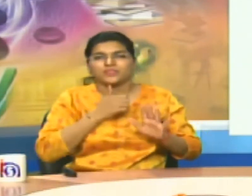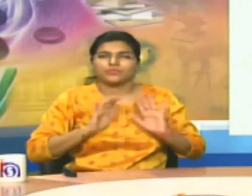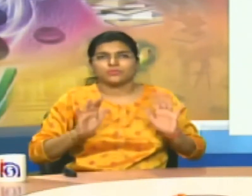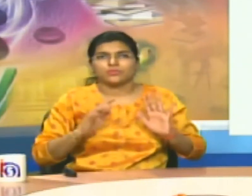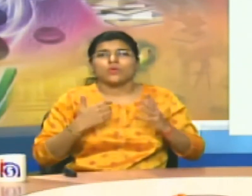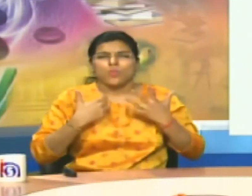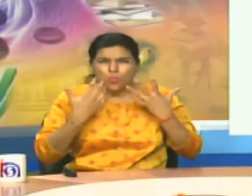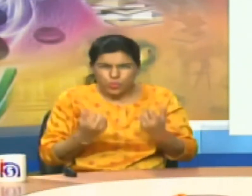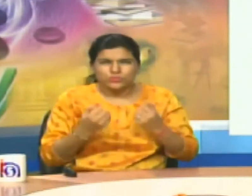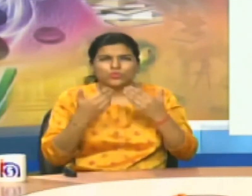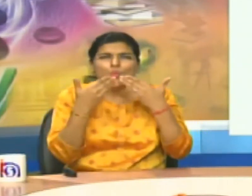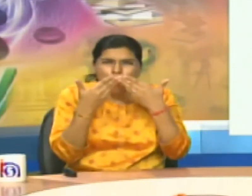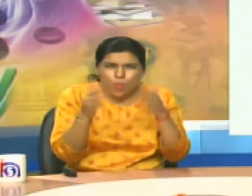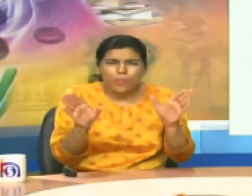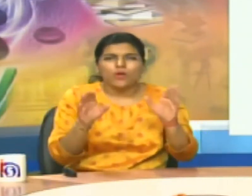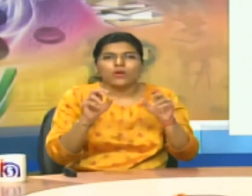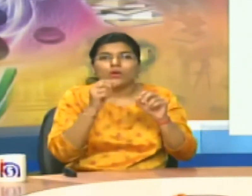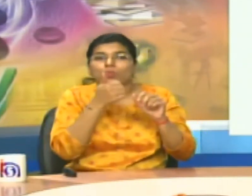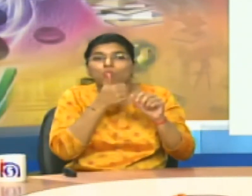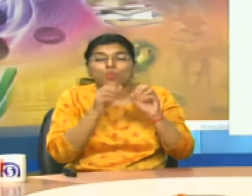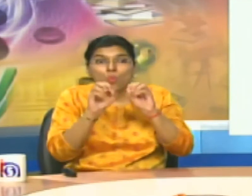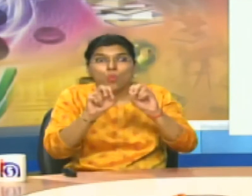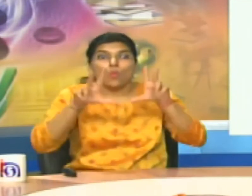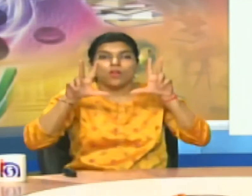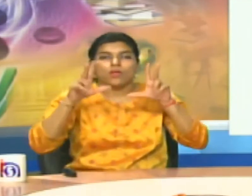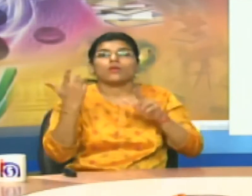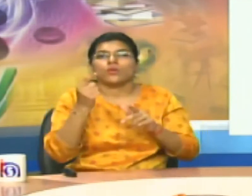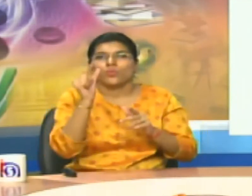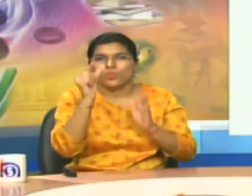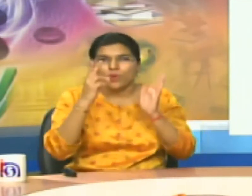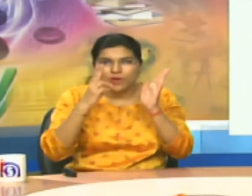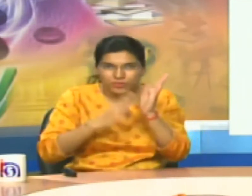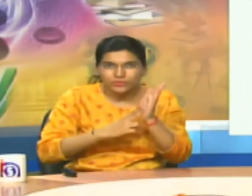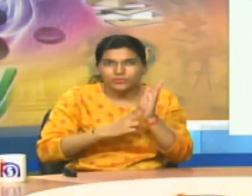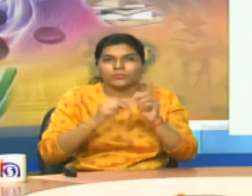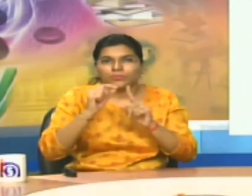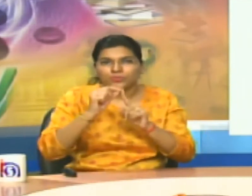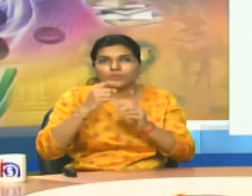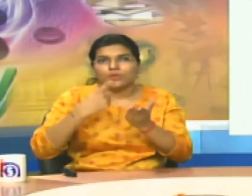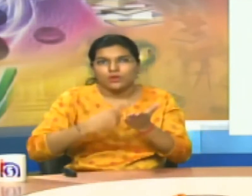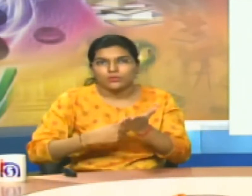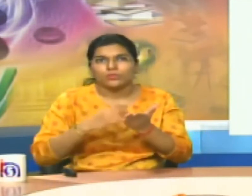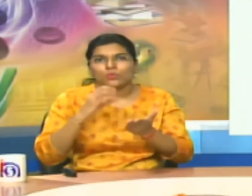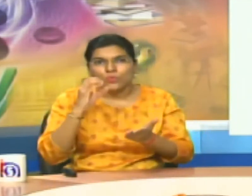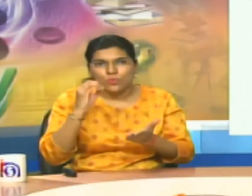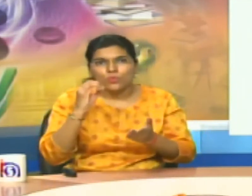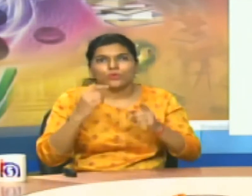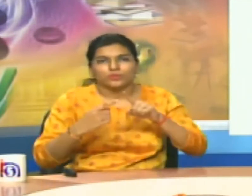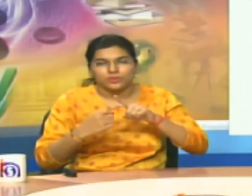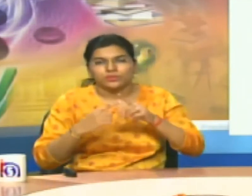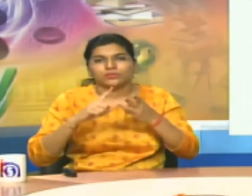Also, if you have done your work and you want to make it open, you want to unprotect your sheet,